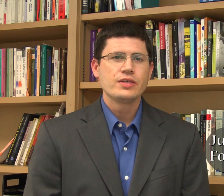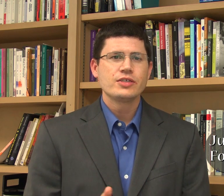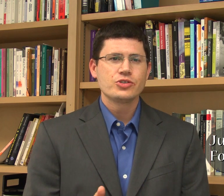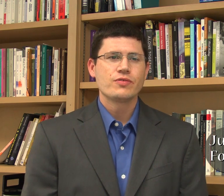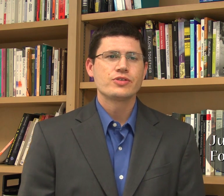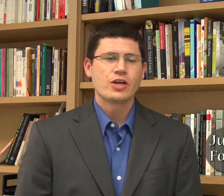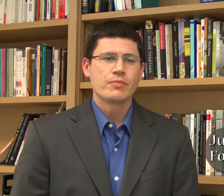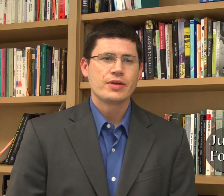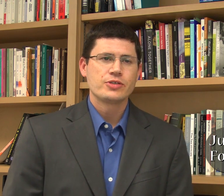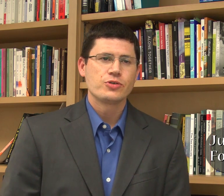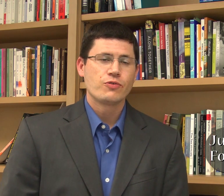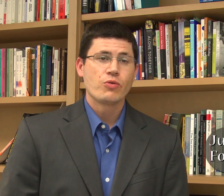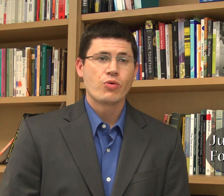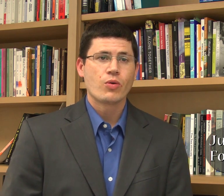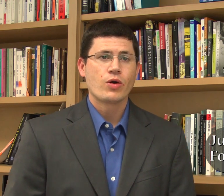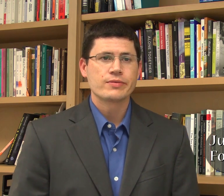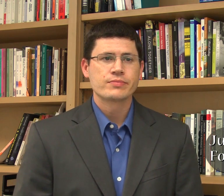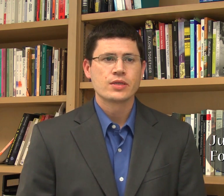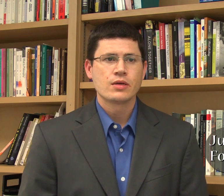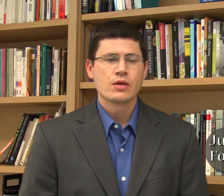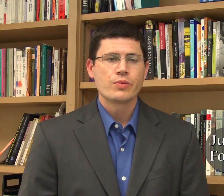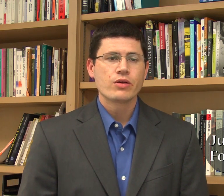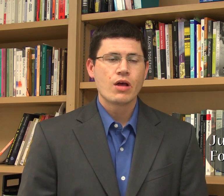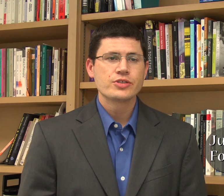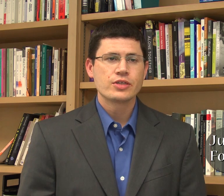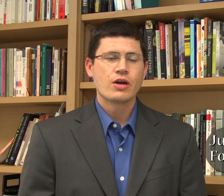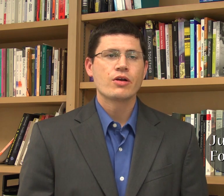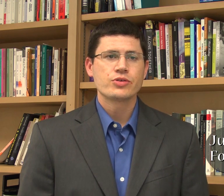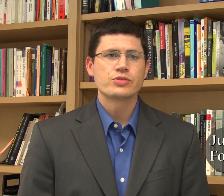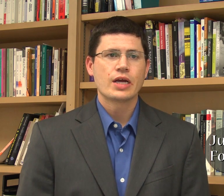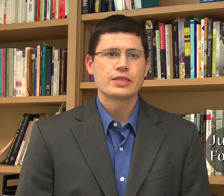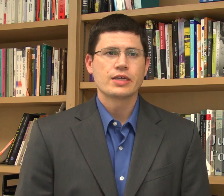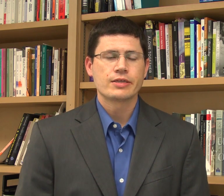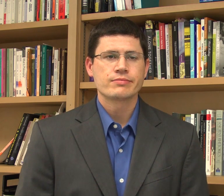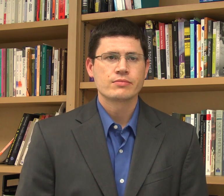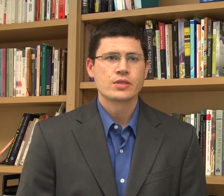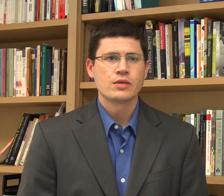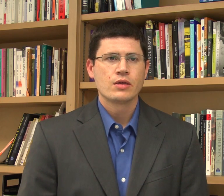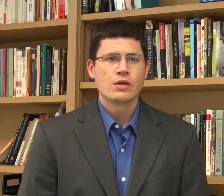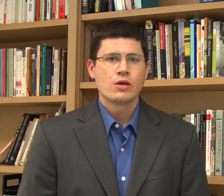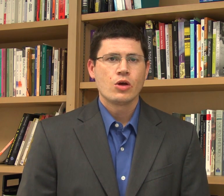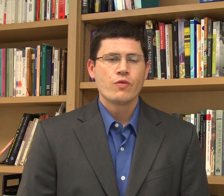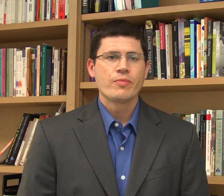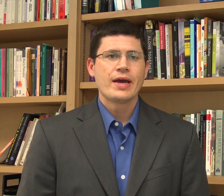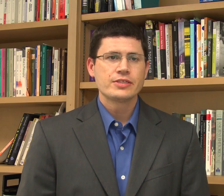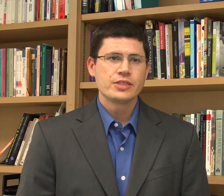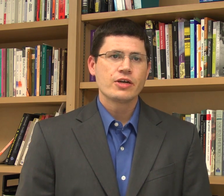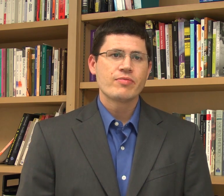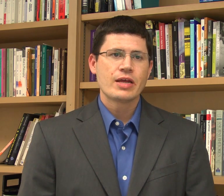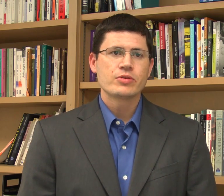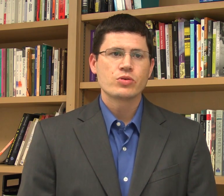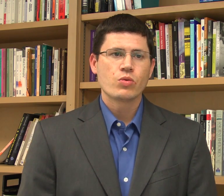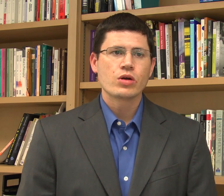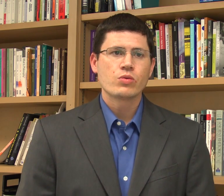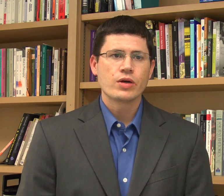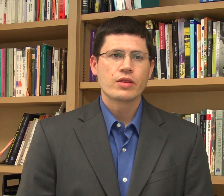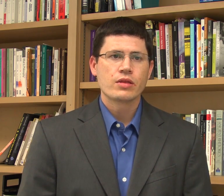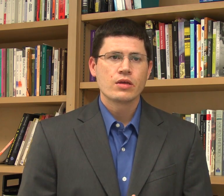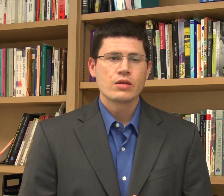With this issue of The Jump, issue 4.1, we are launching our new site design. Over the past year, I've been able to work with